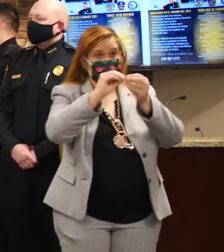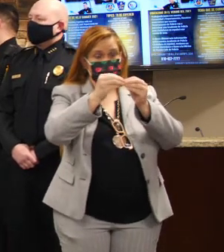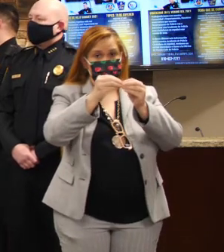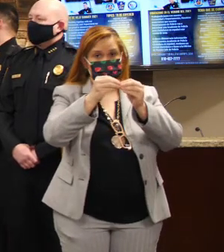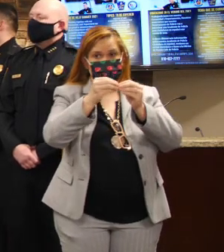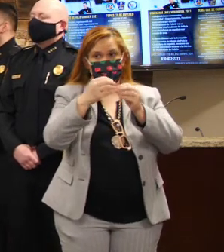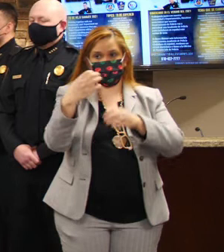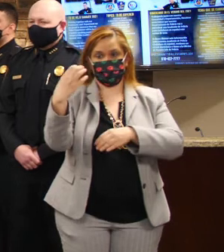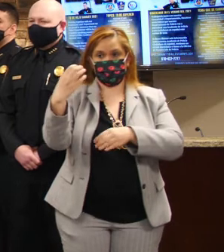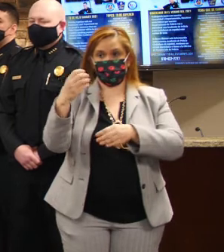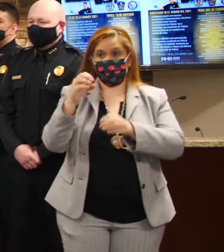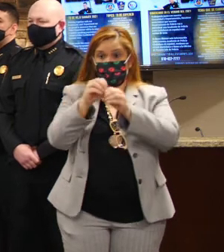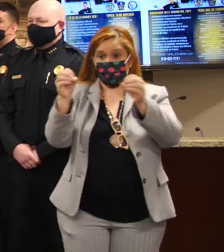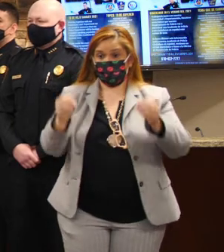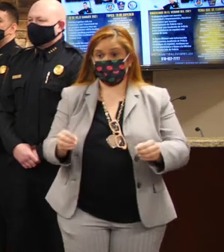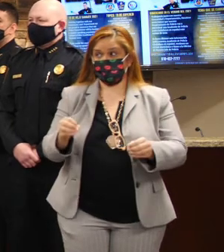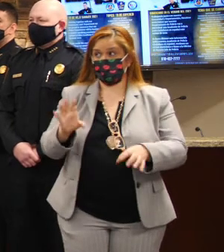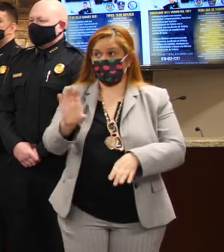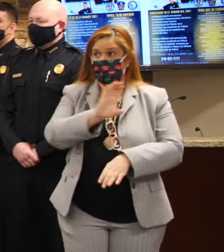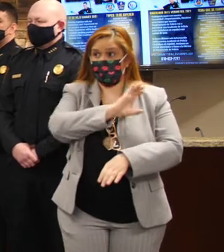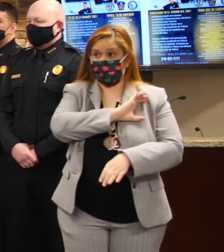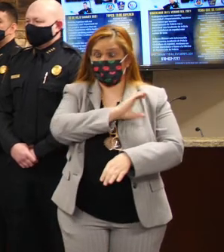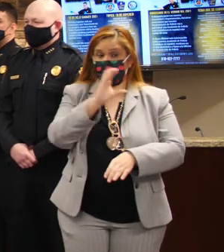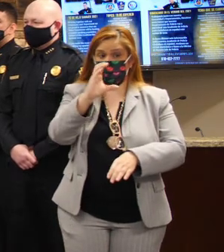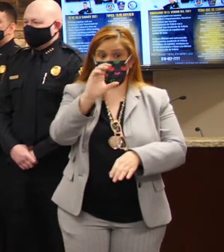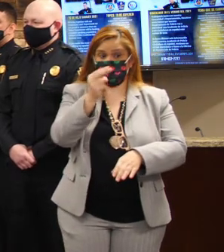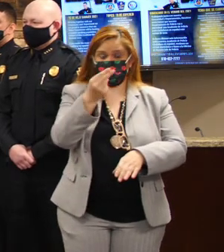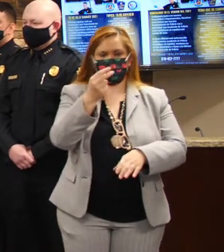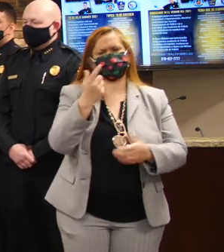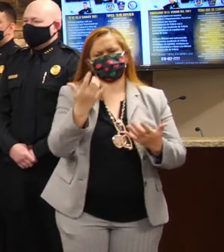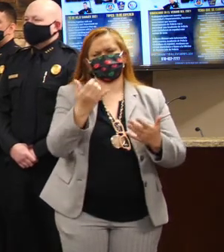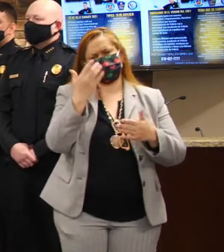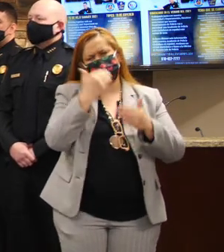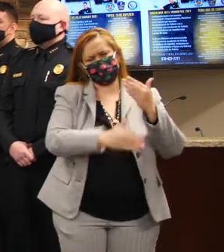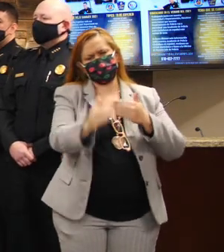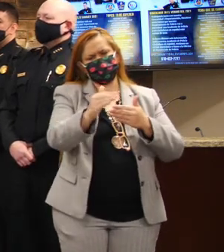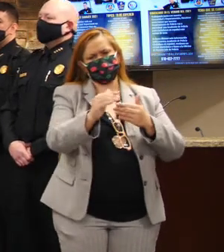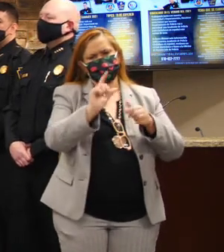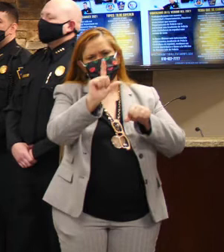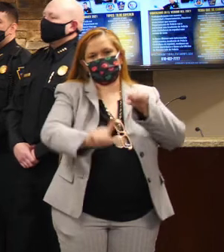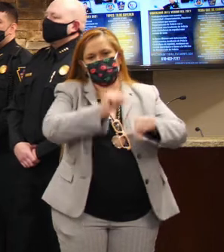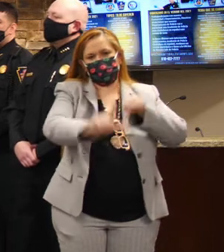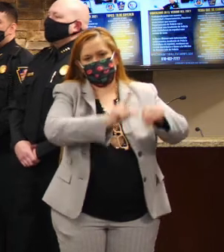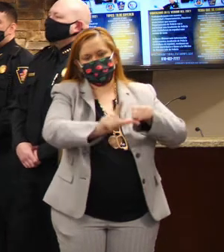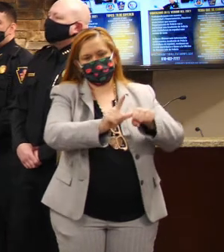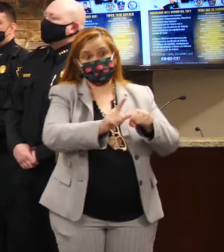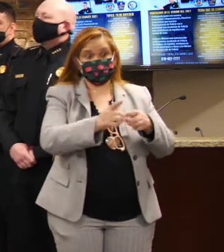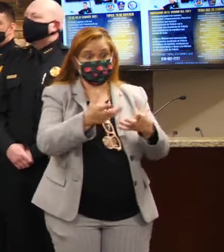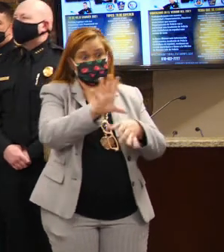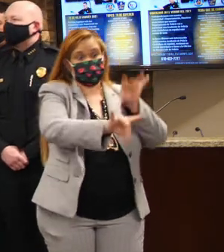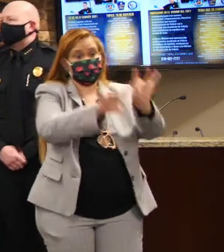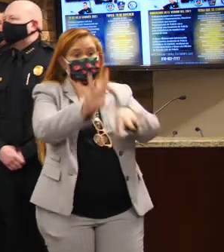jefe. Nosotros vamos a tener que hacer una lotería, porque obviamente va a haber mucha gente que quieren estar